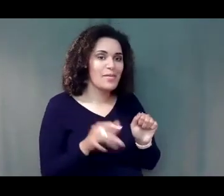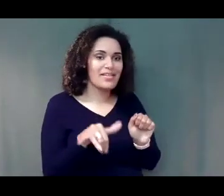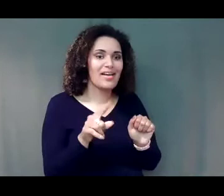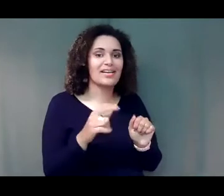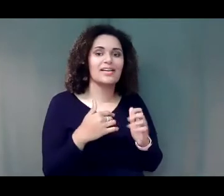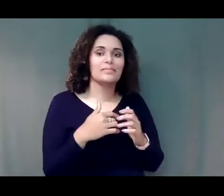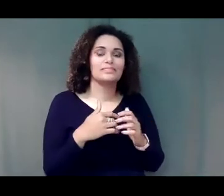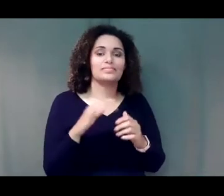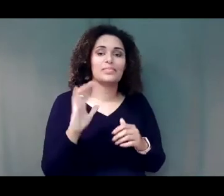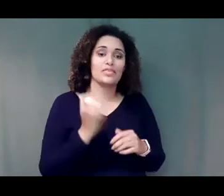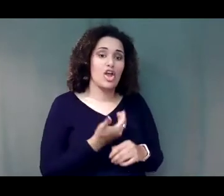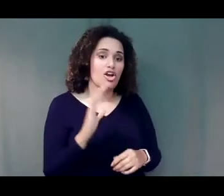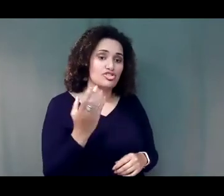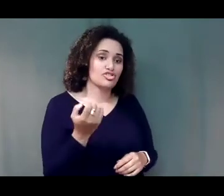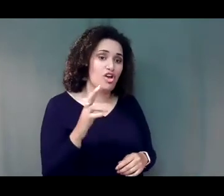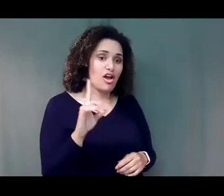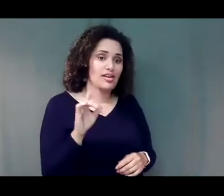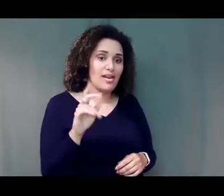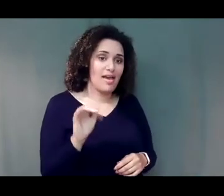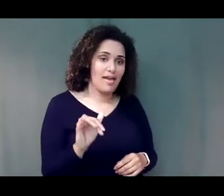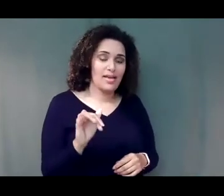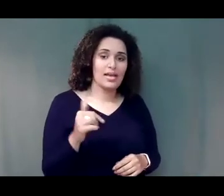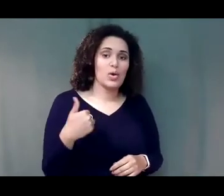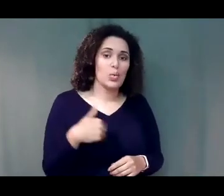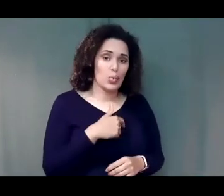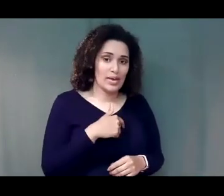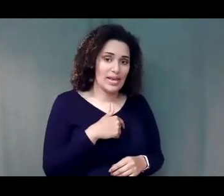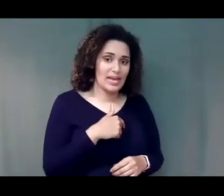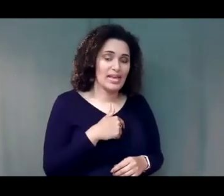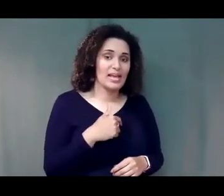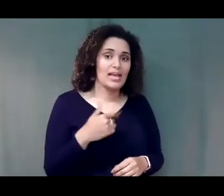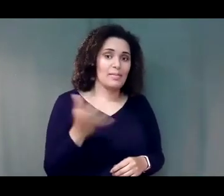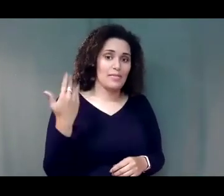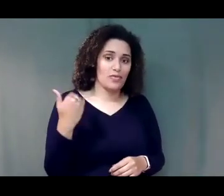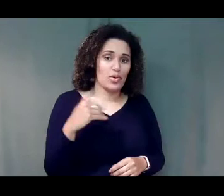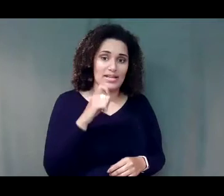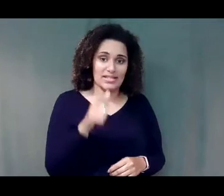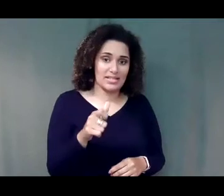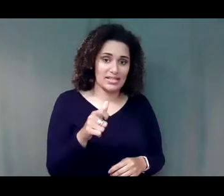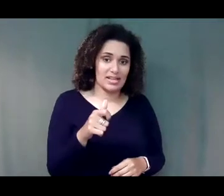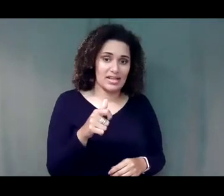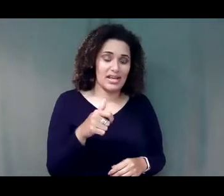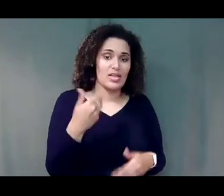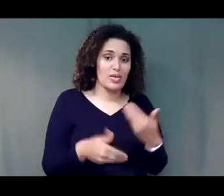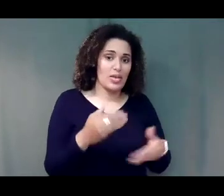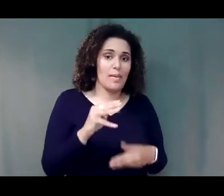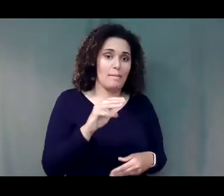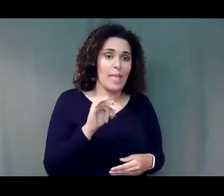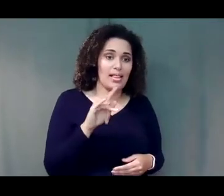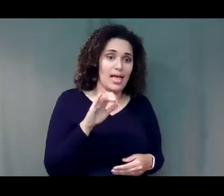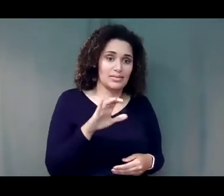about our Chardonnay. Yeah, we used to not put our Chardonnay through this malolactic